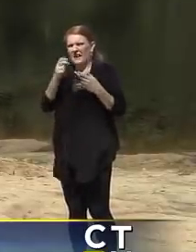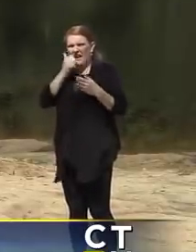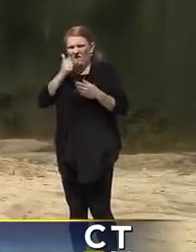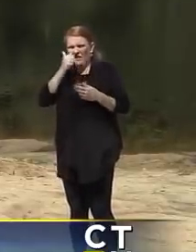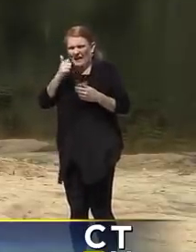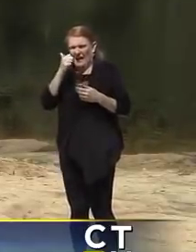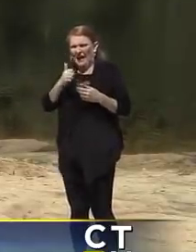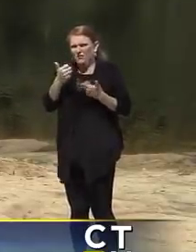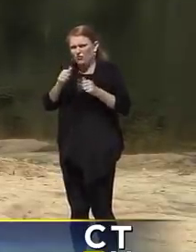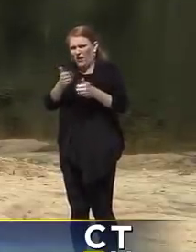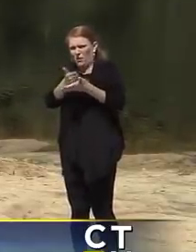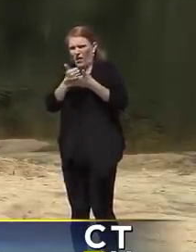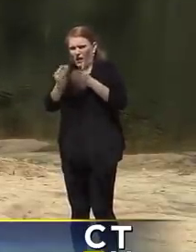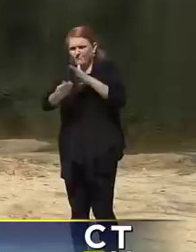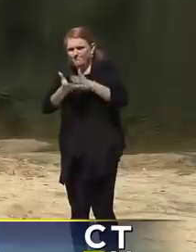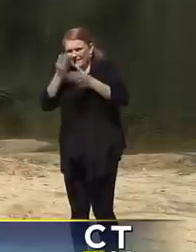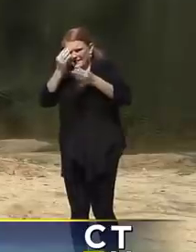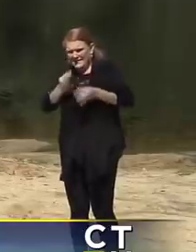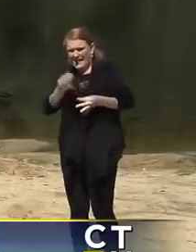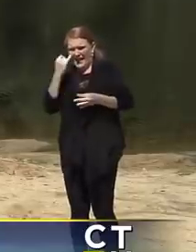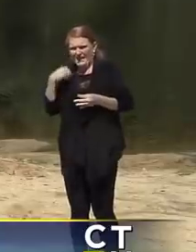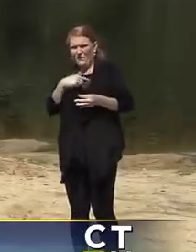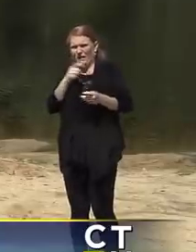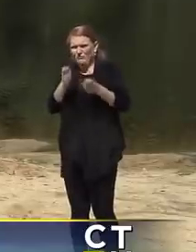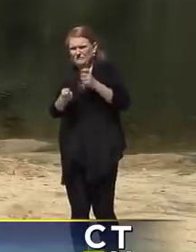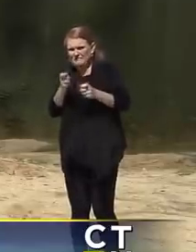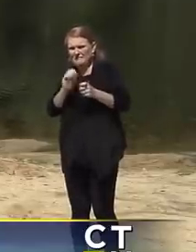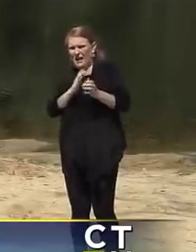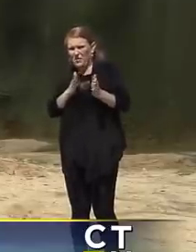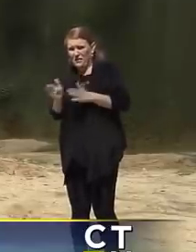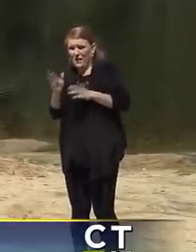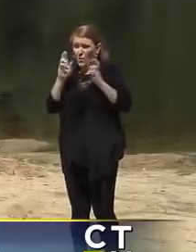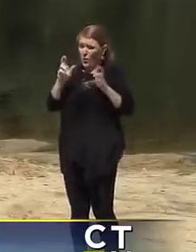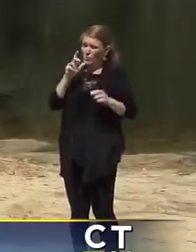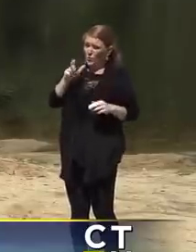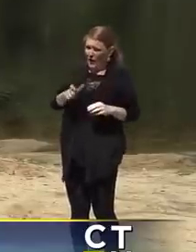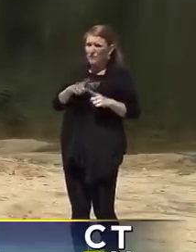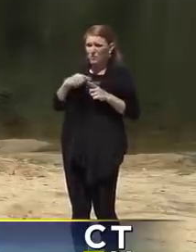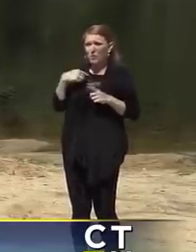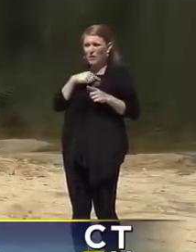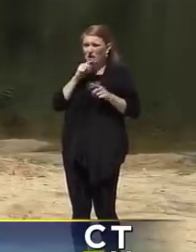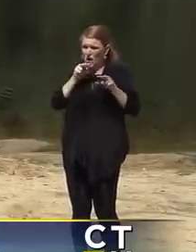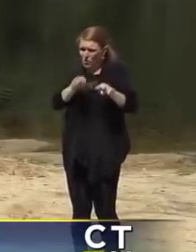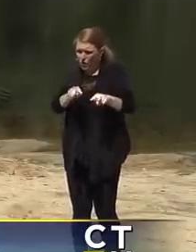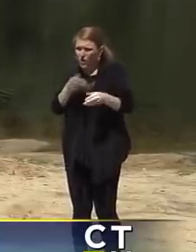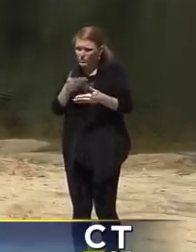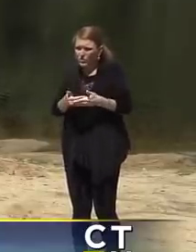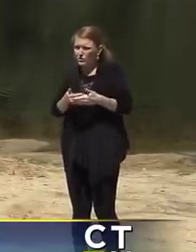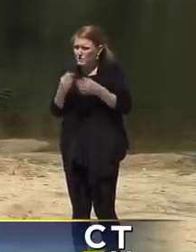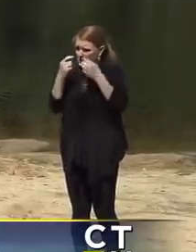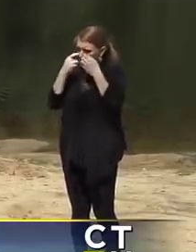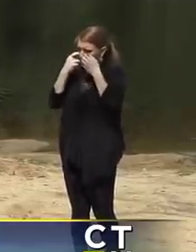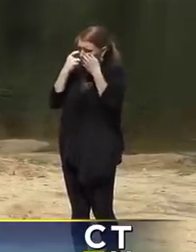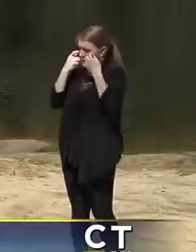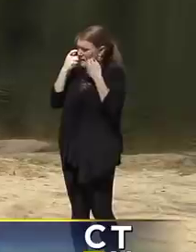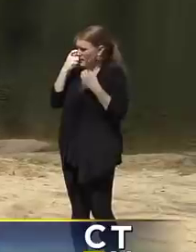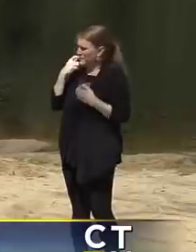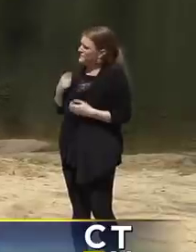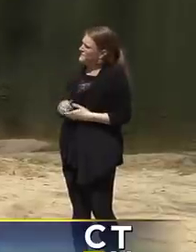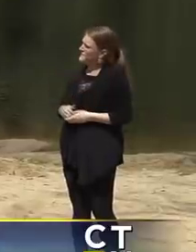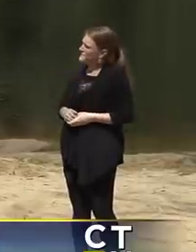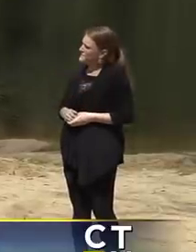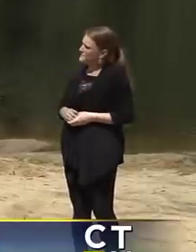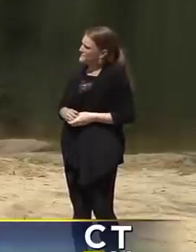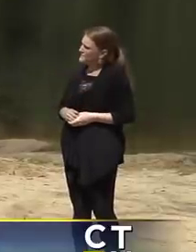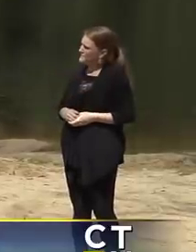plans. Hopefully we won't have to, but we're watching it really closely. Is there a chance, Commissioner, that you could reconsider